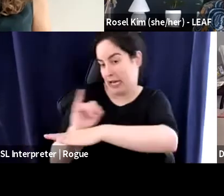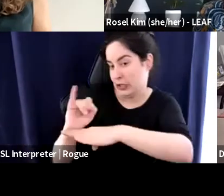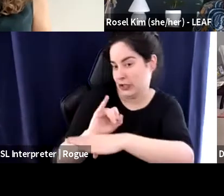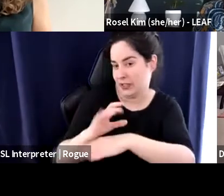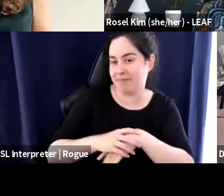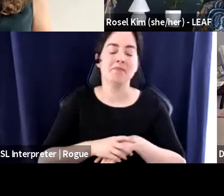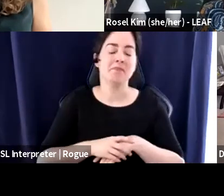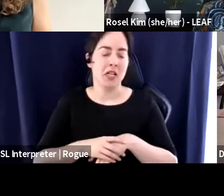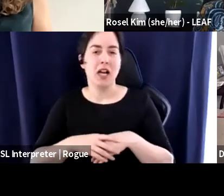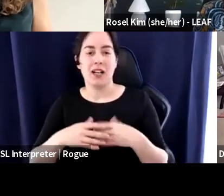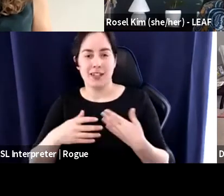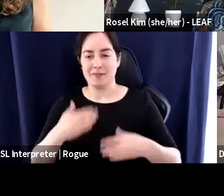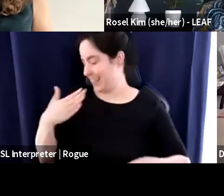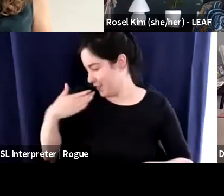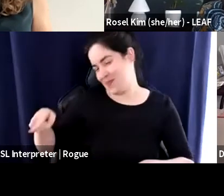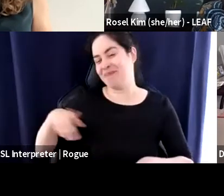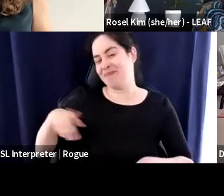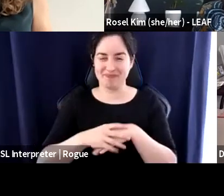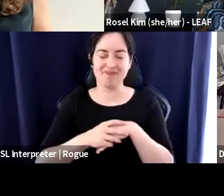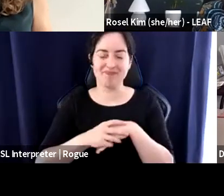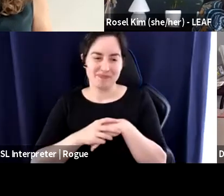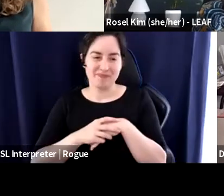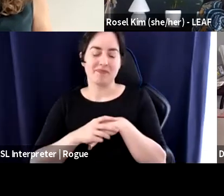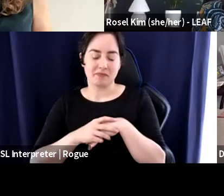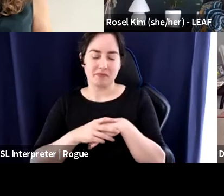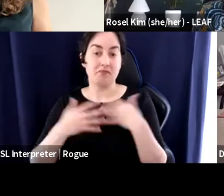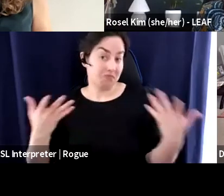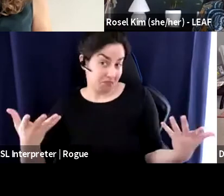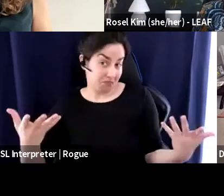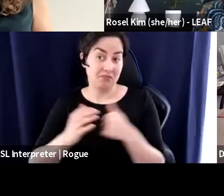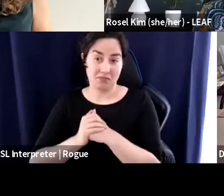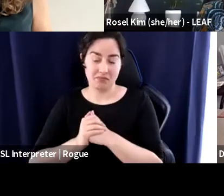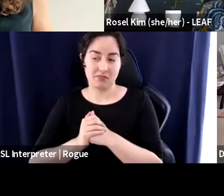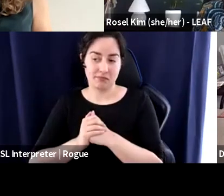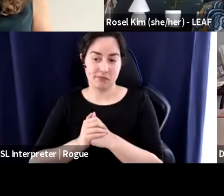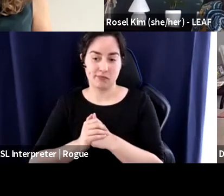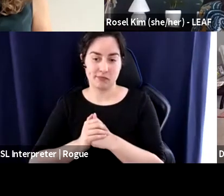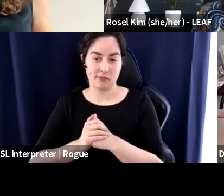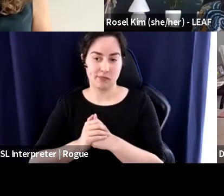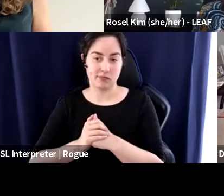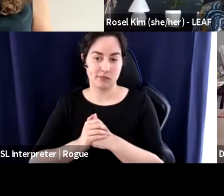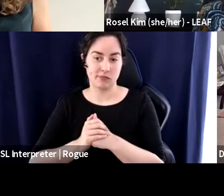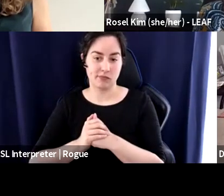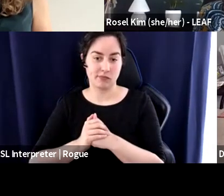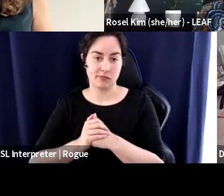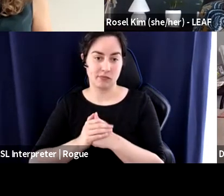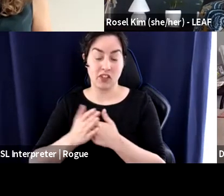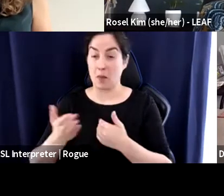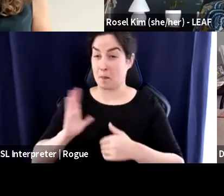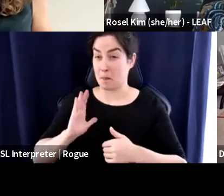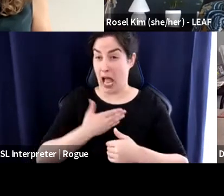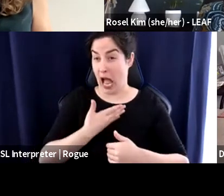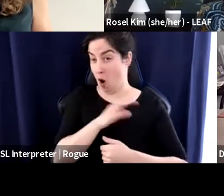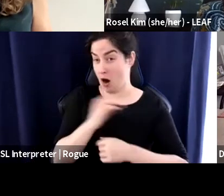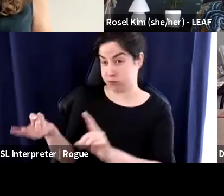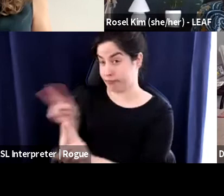It's an internship. Yes, thank you. But I was going to say, in terms of, like I said, from the Dawn perspective, it's important to understand